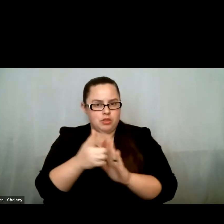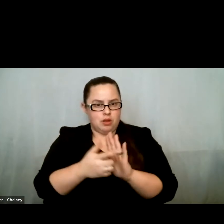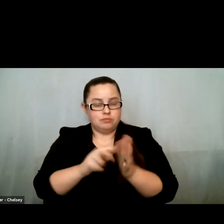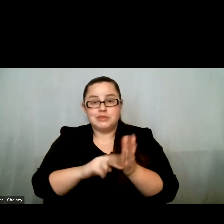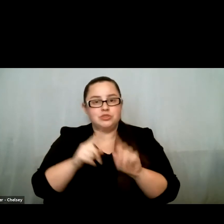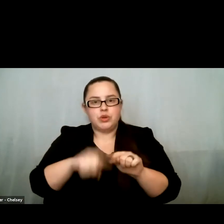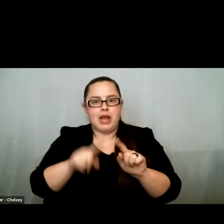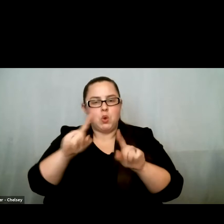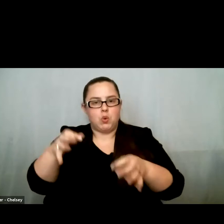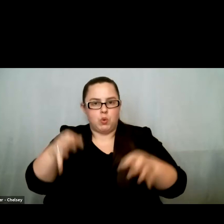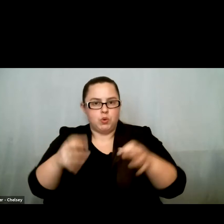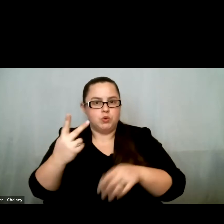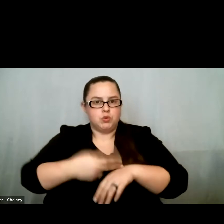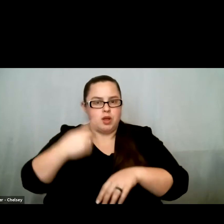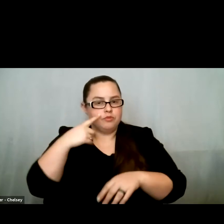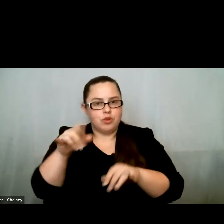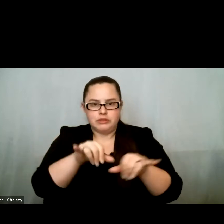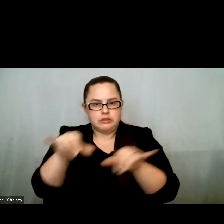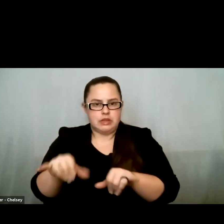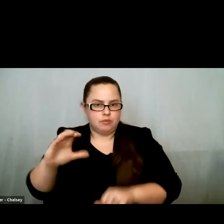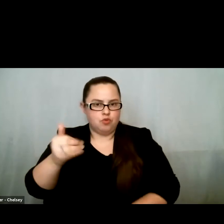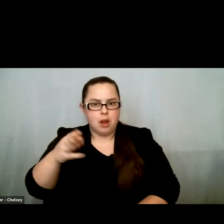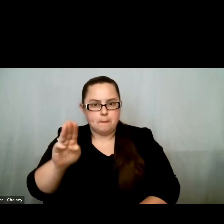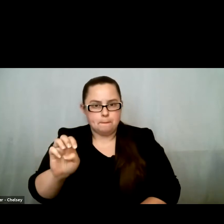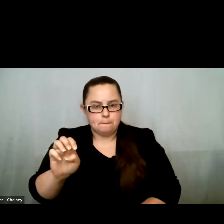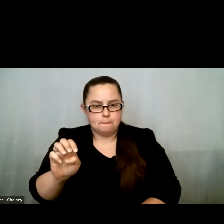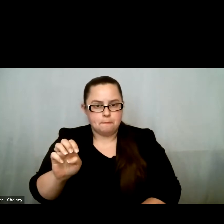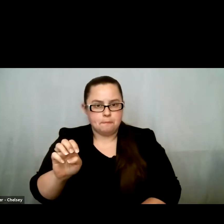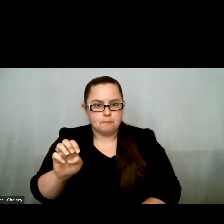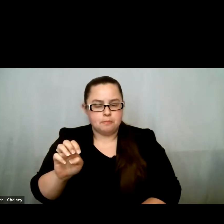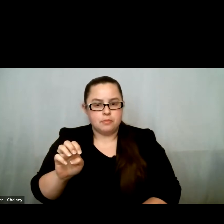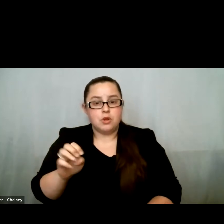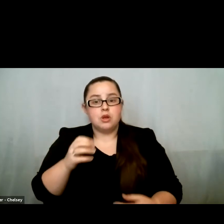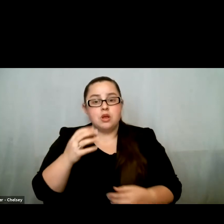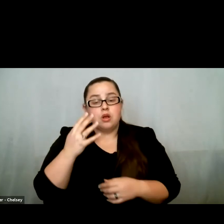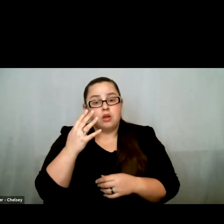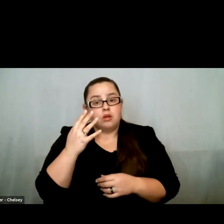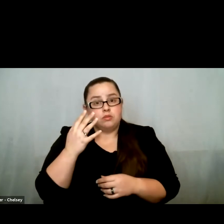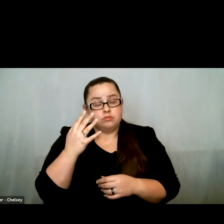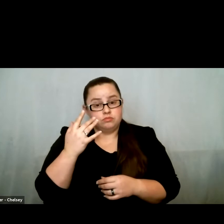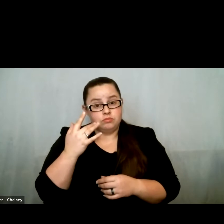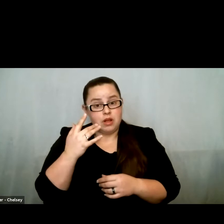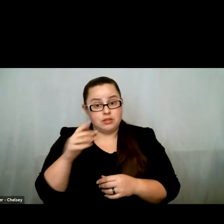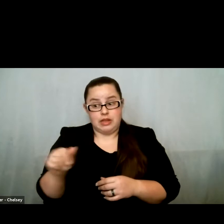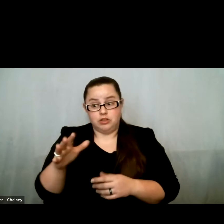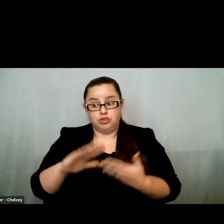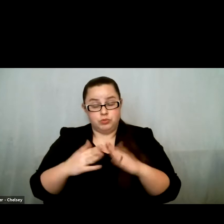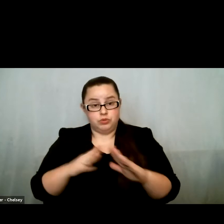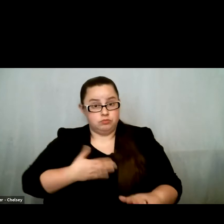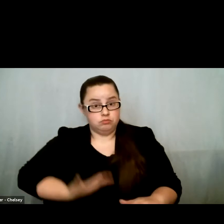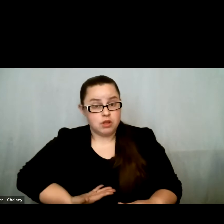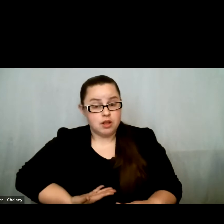crime. Okay? Because of the Asian community, the federal government got